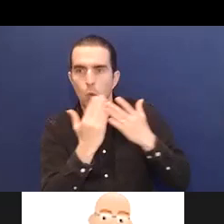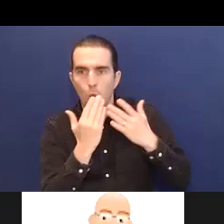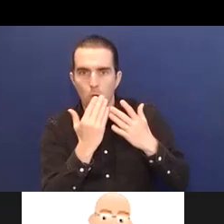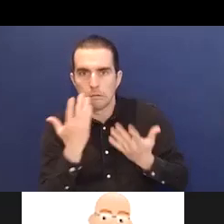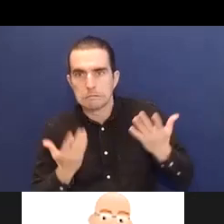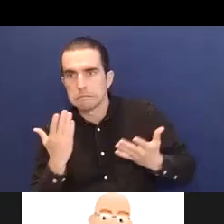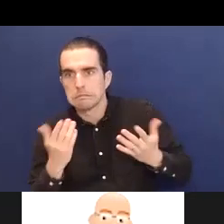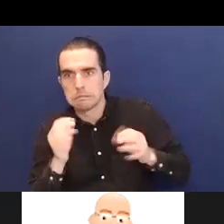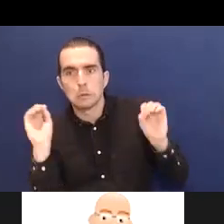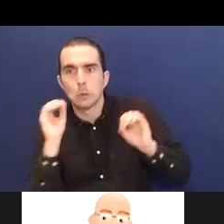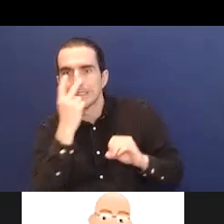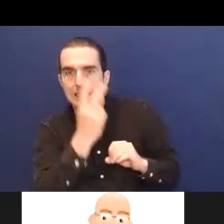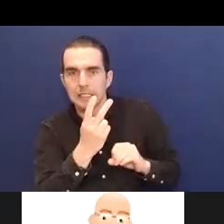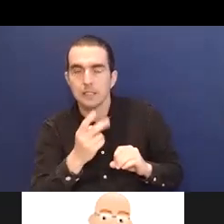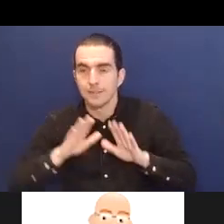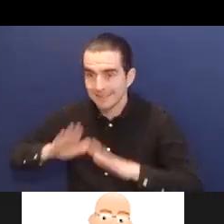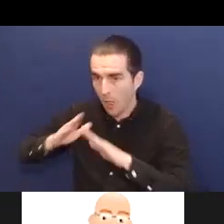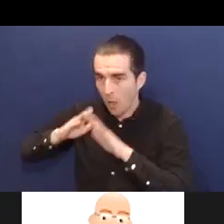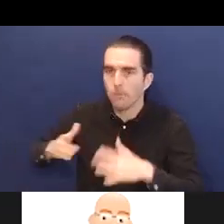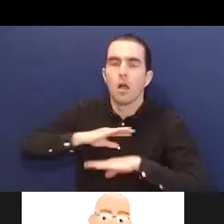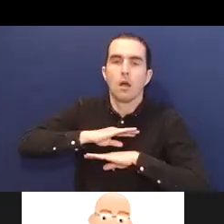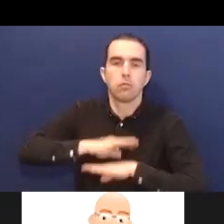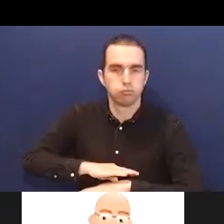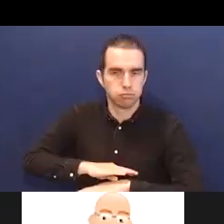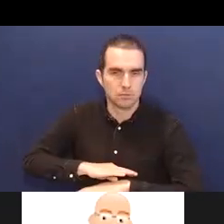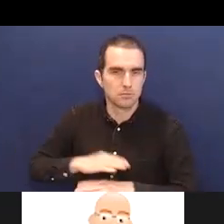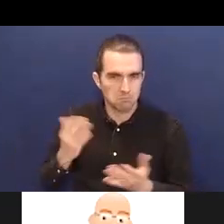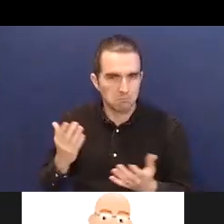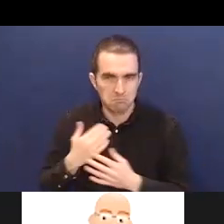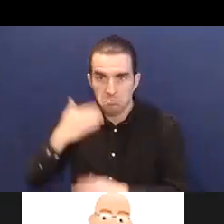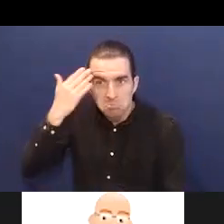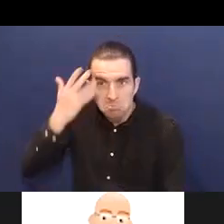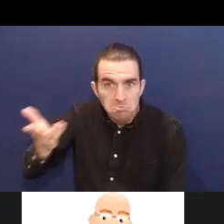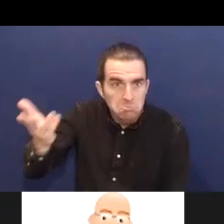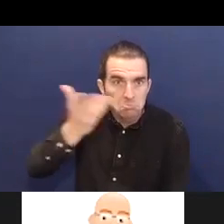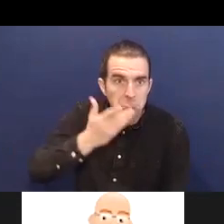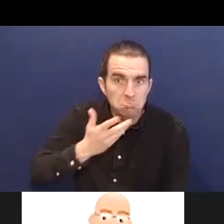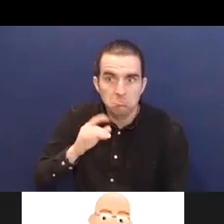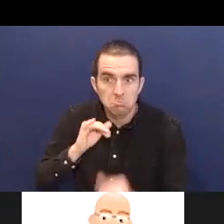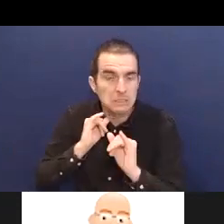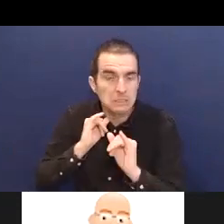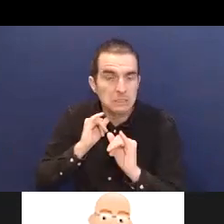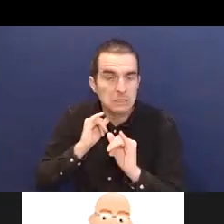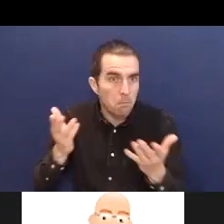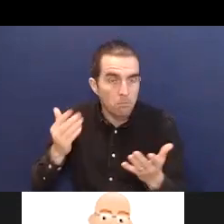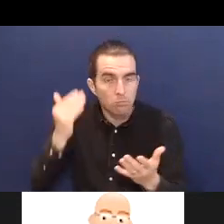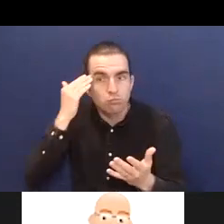work on. For the purpose of not feeling too lonely, I'll